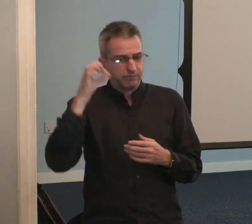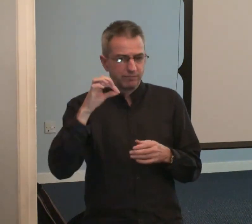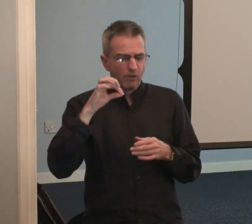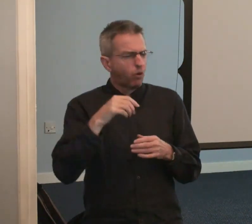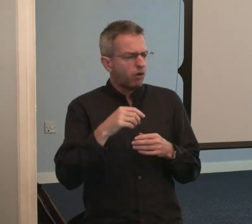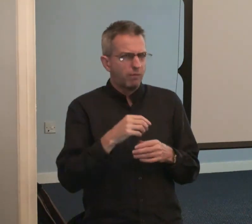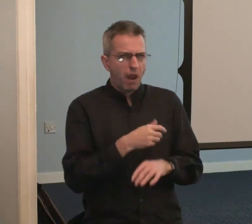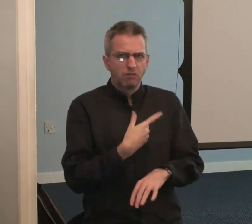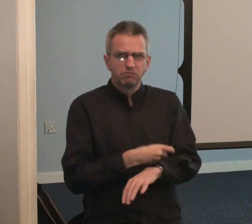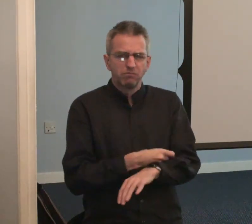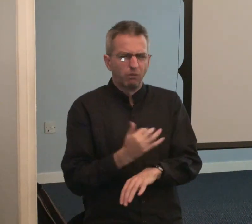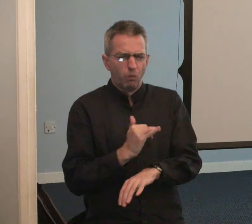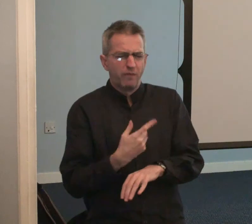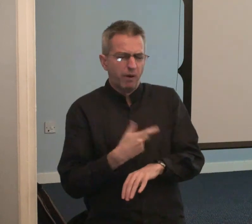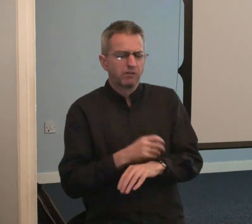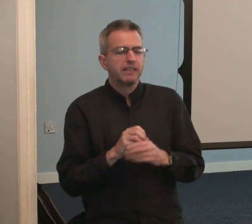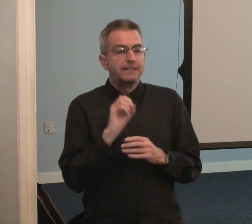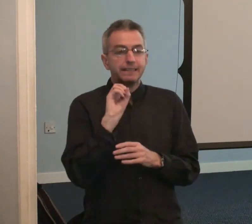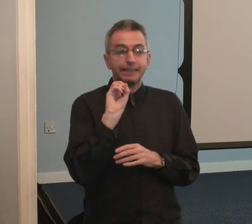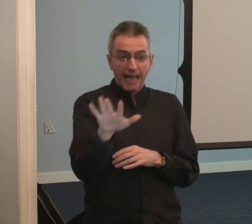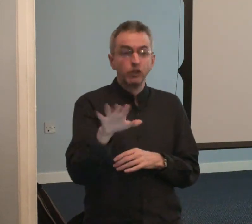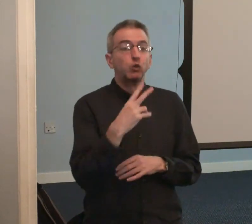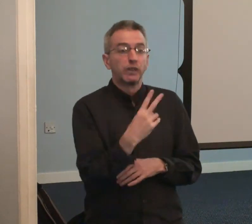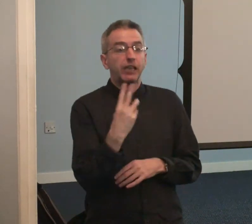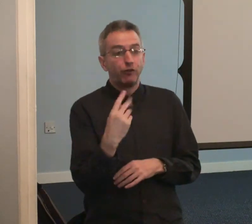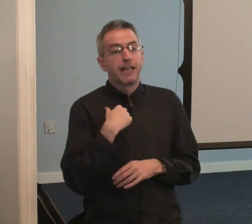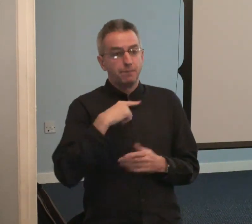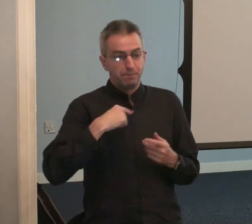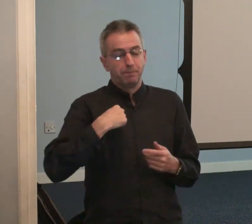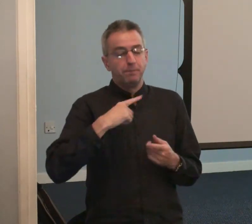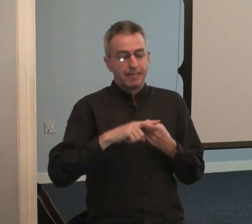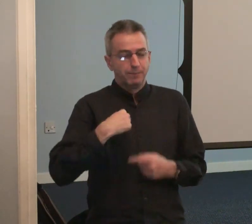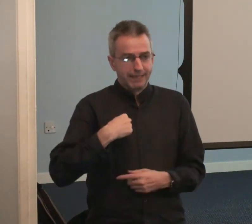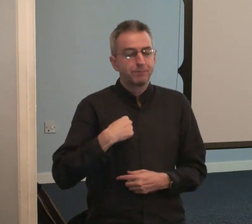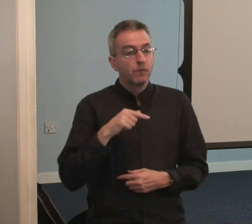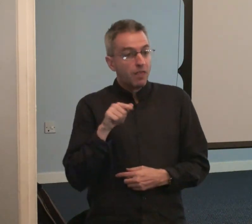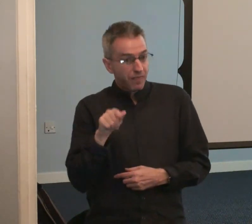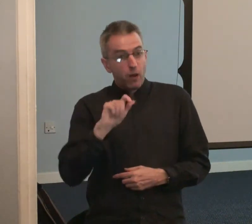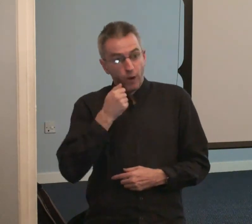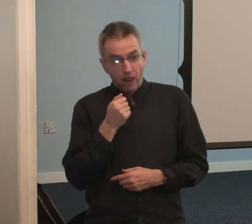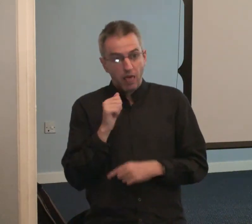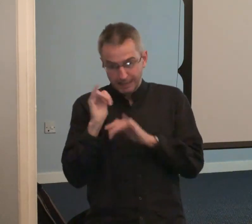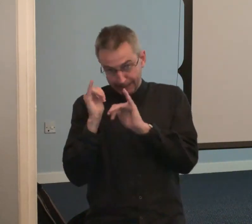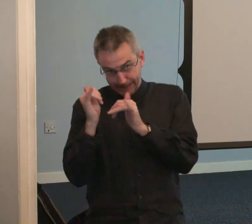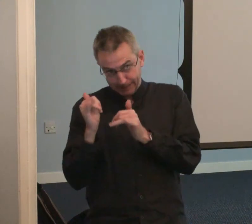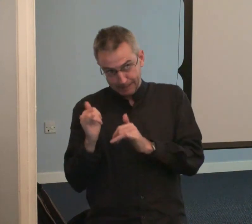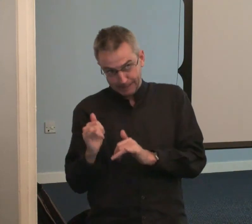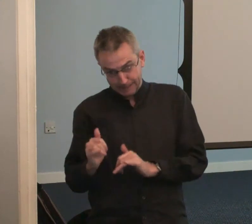website, I'm trying to remember whether it's hair or blood that you send to the organization from yourself. They